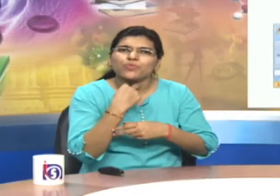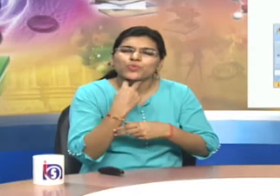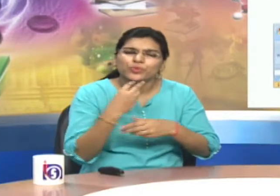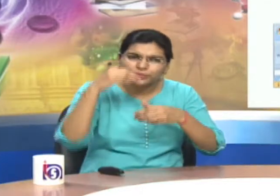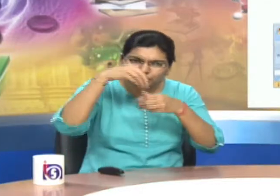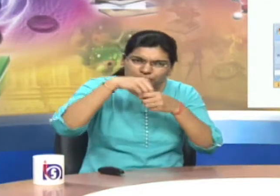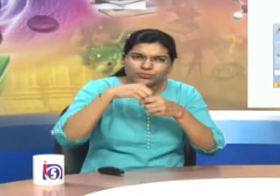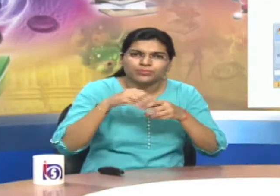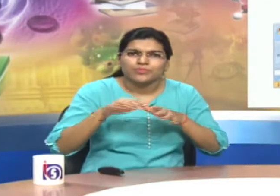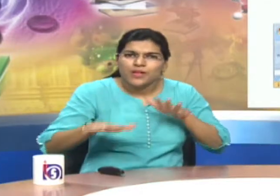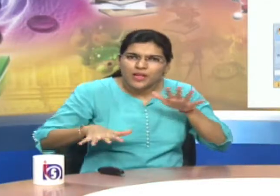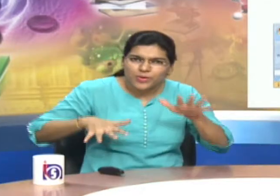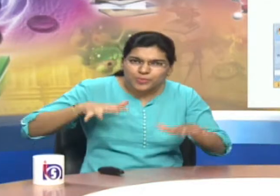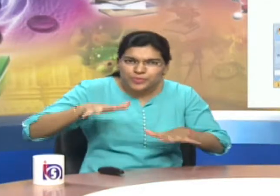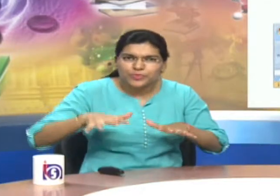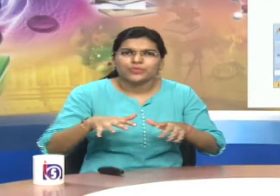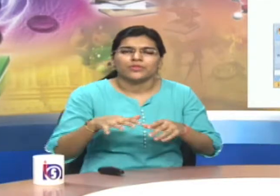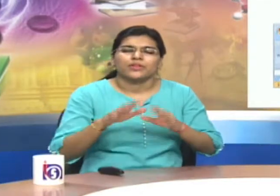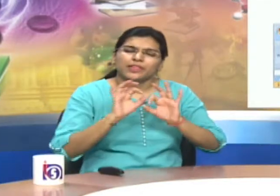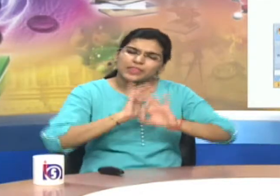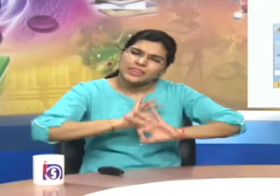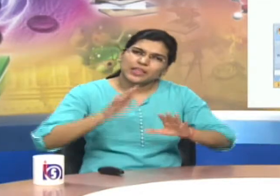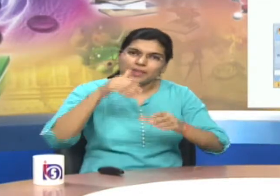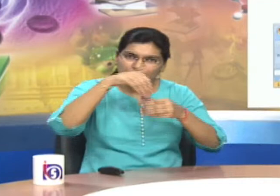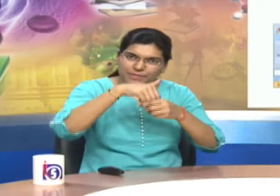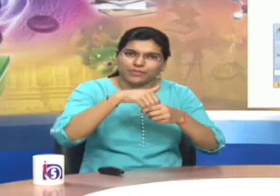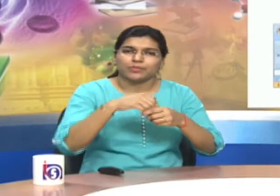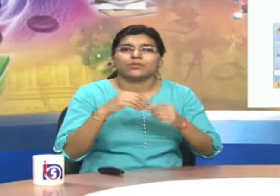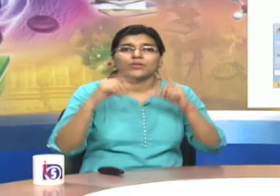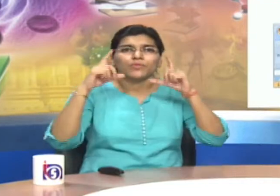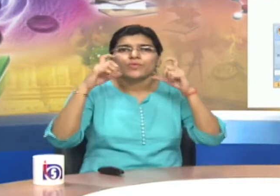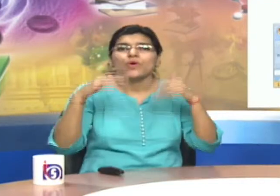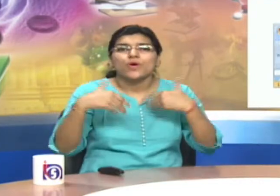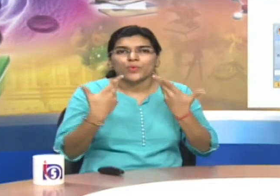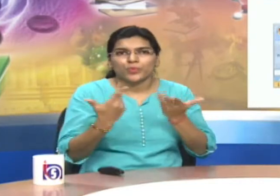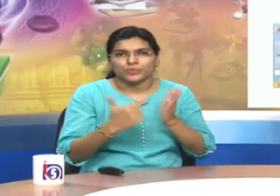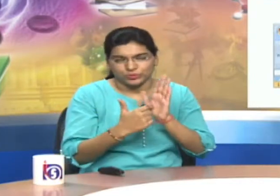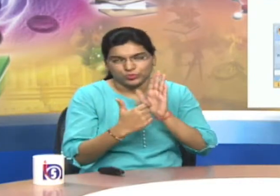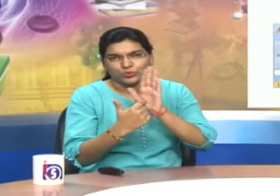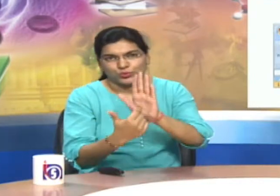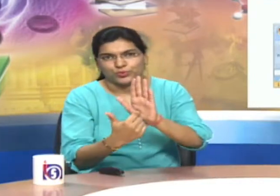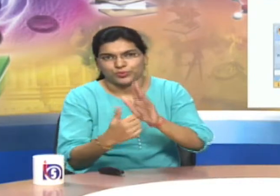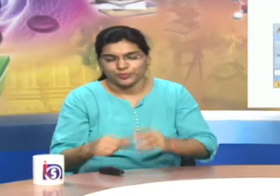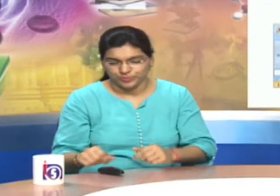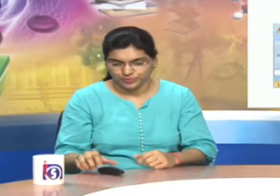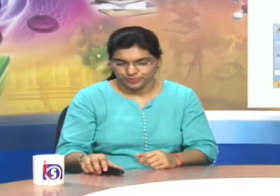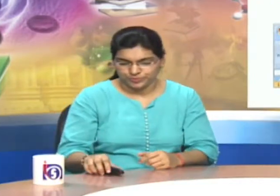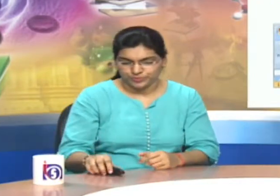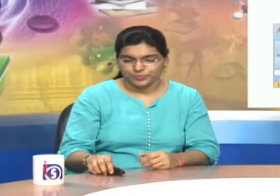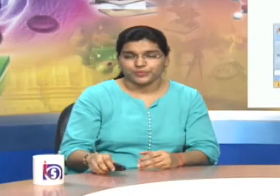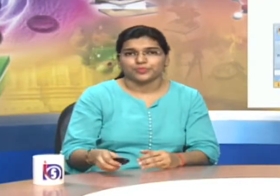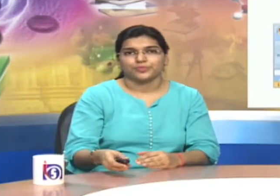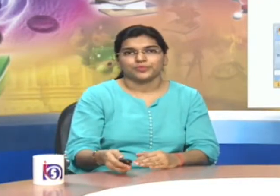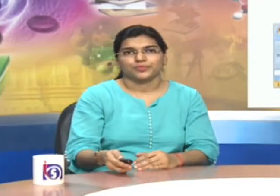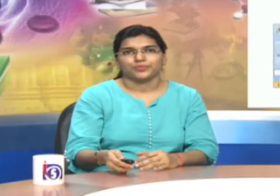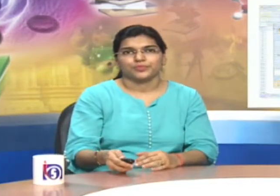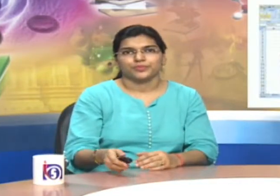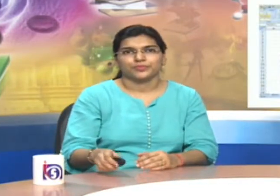shapes like audio, video, media, animation, small movies. I will show you further.